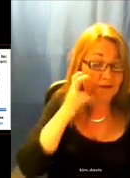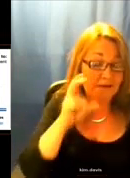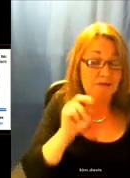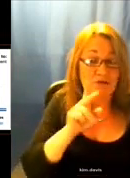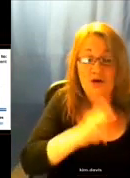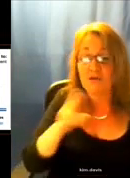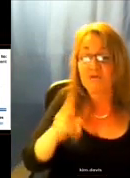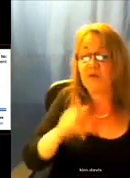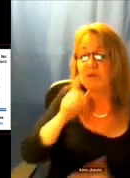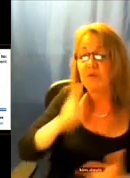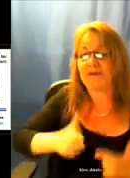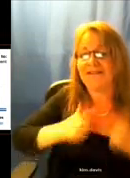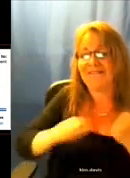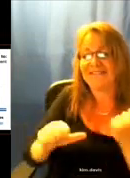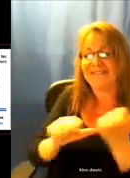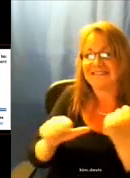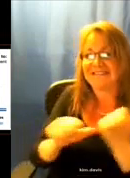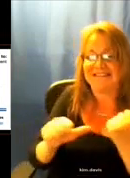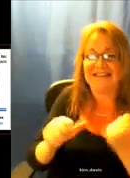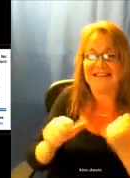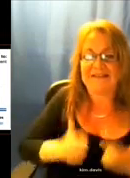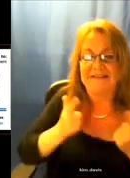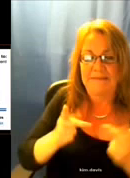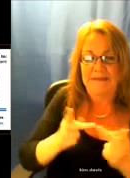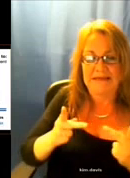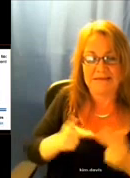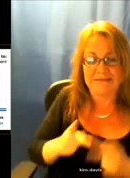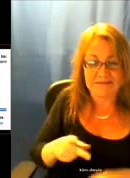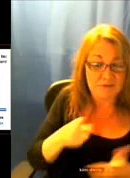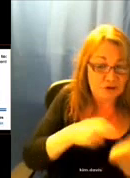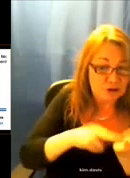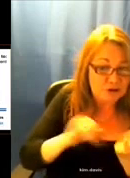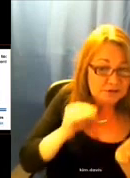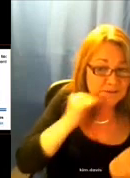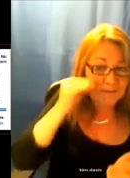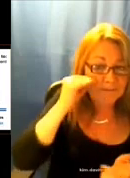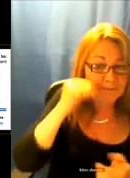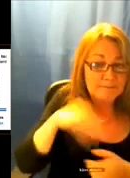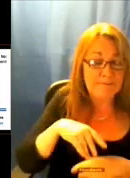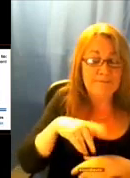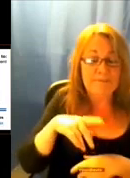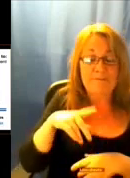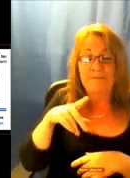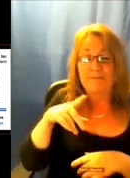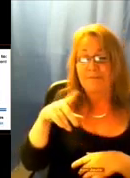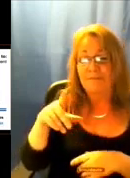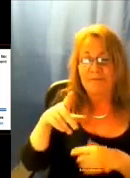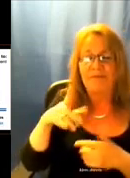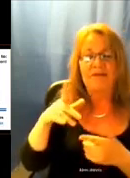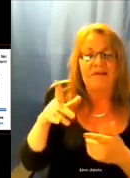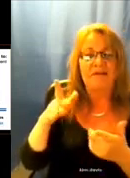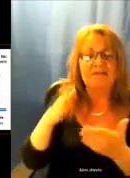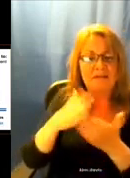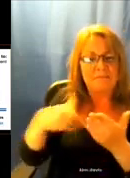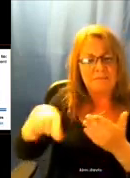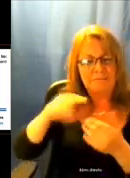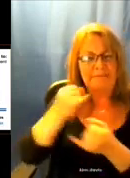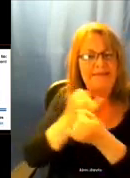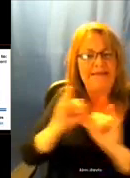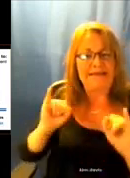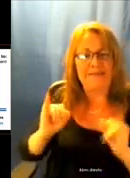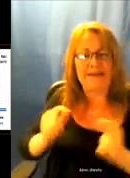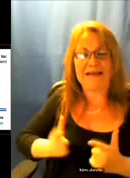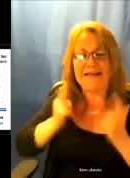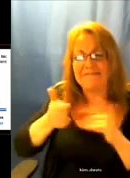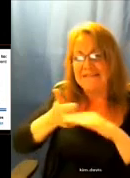Now, focusing on those that are deaf, blind, and hard of hearing living within assisted living facilities or nursing